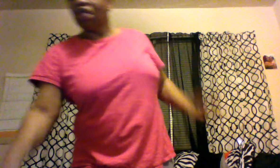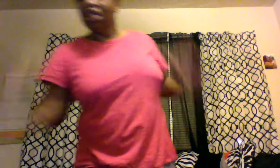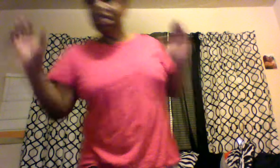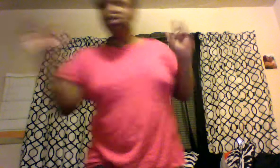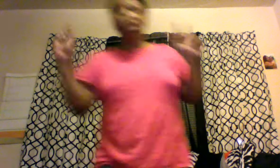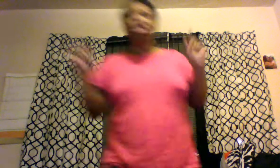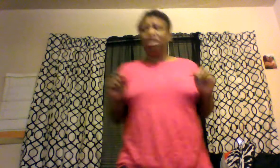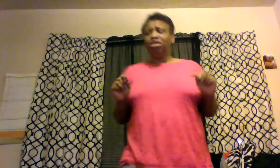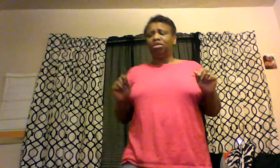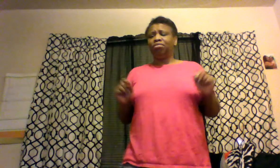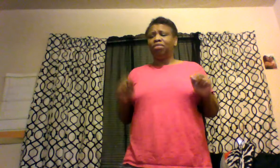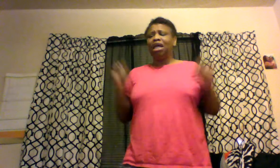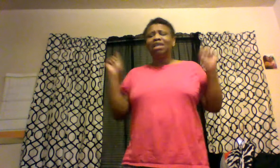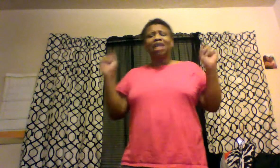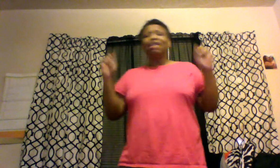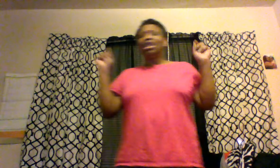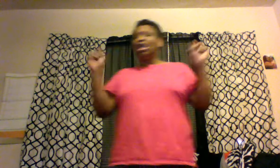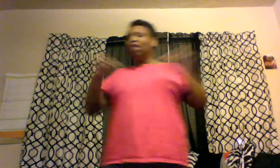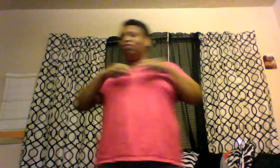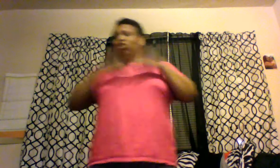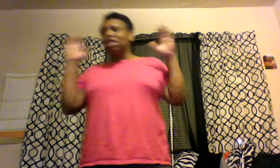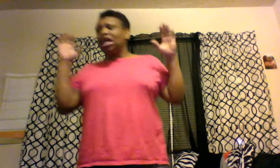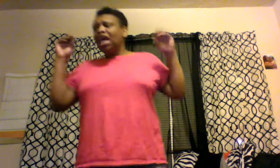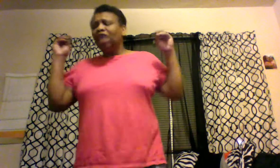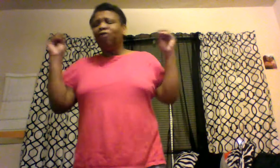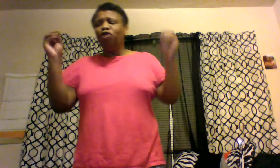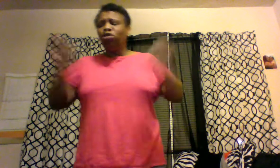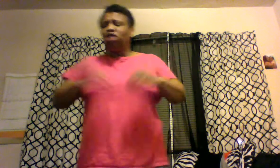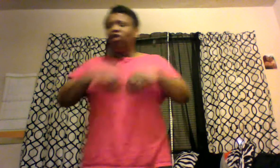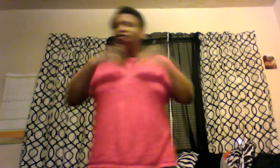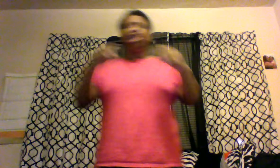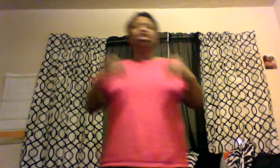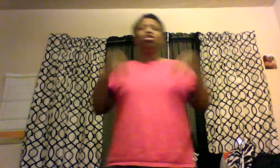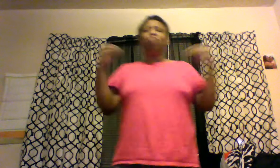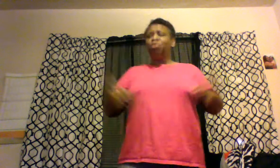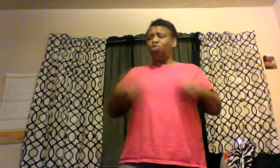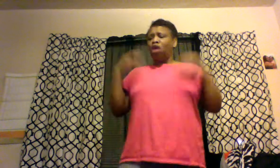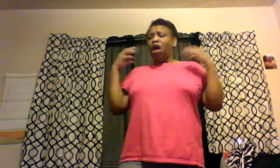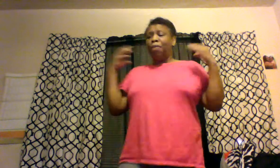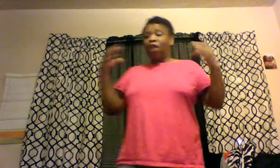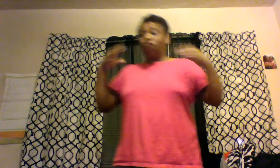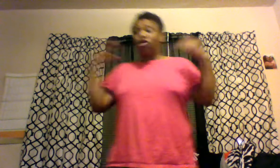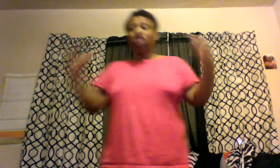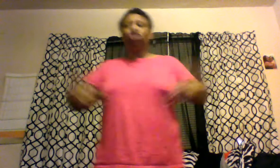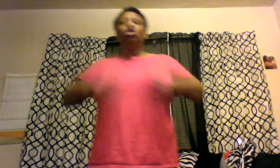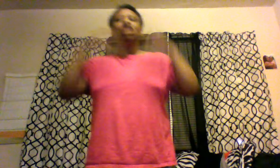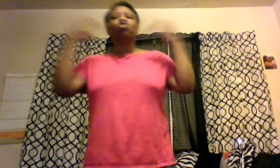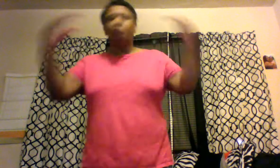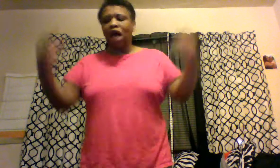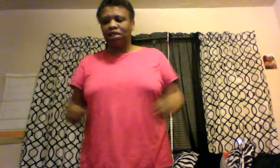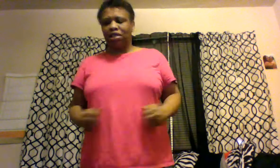This one speech, Dr. King influenced and informed generations of people about racial equality